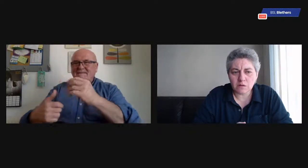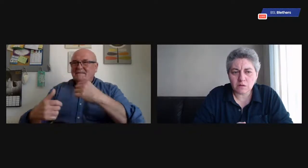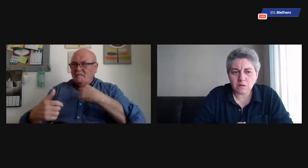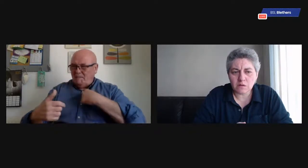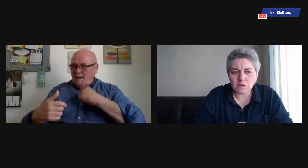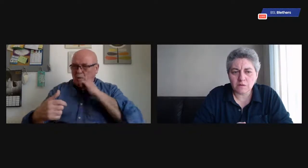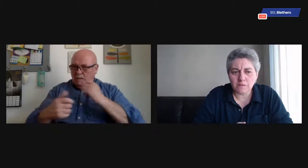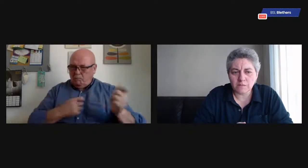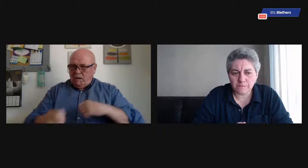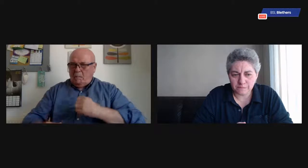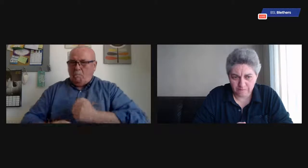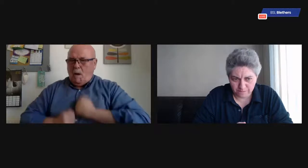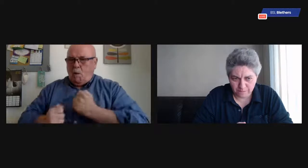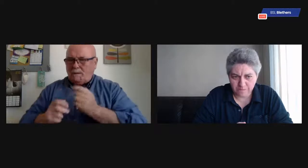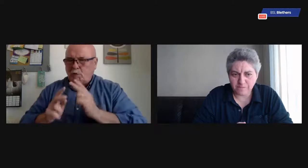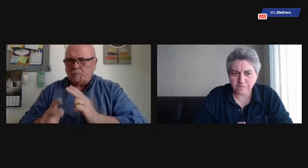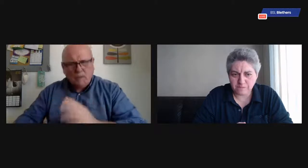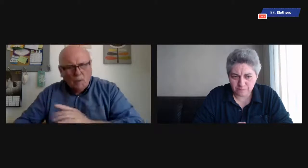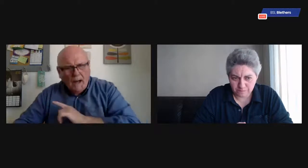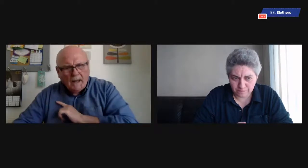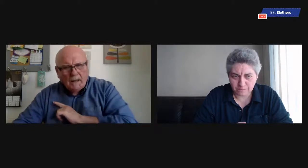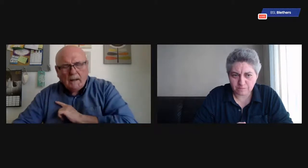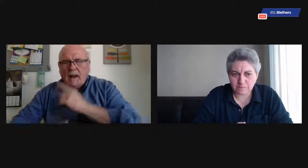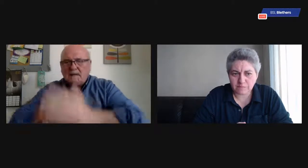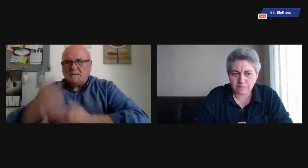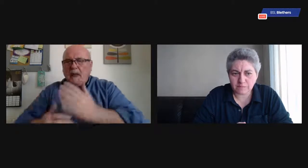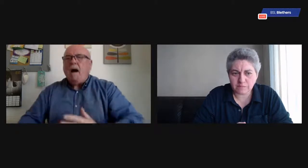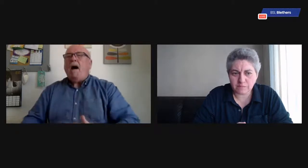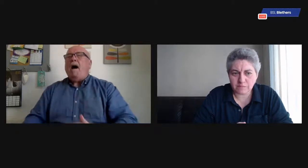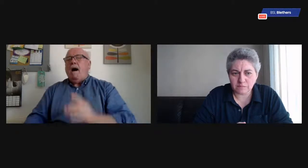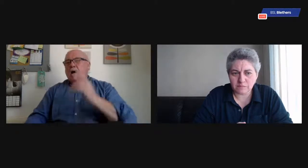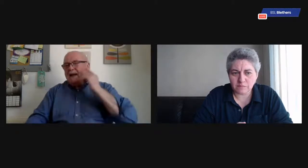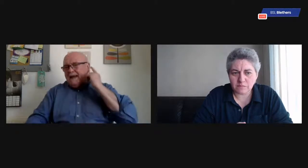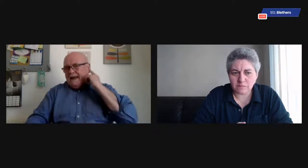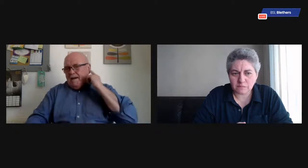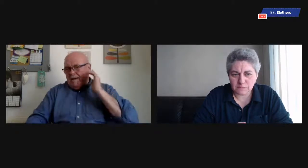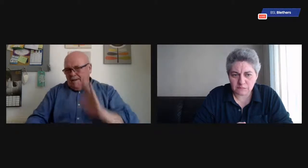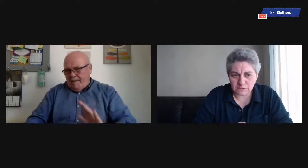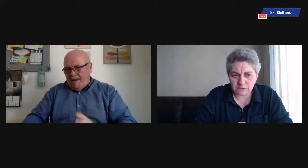and what they're finding is happening. Um,